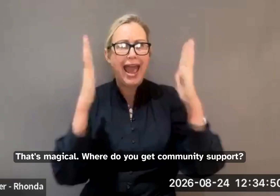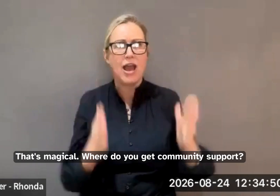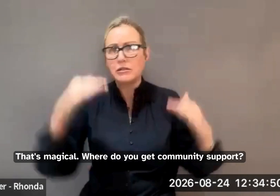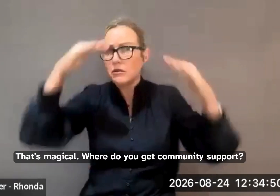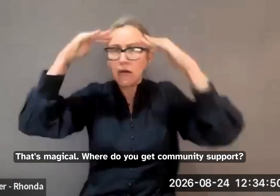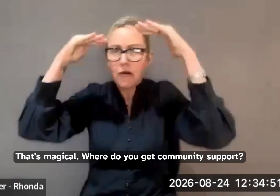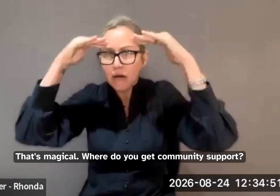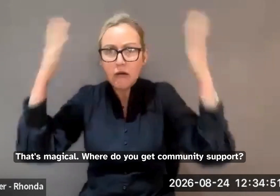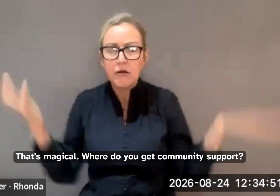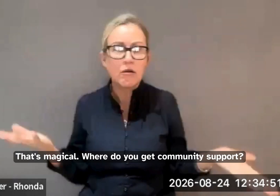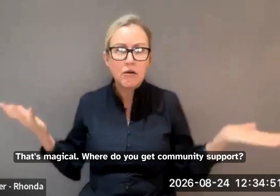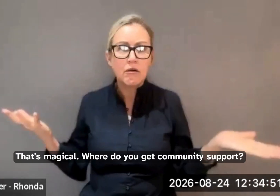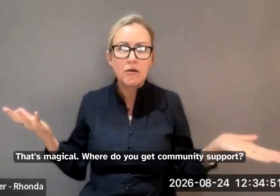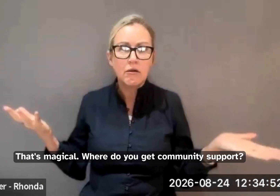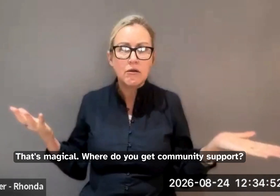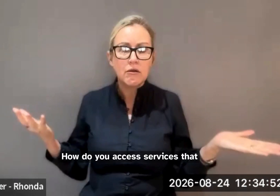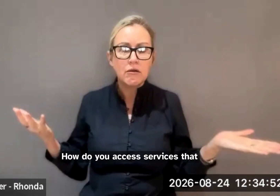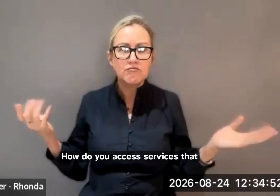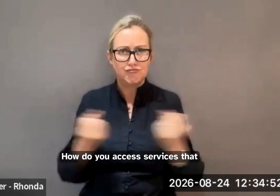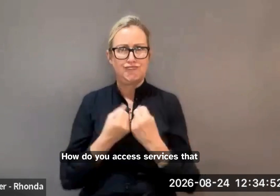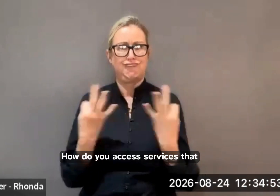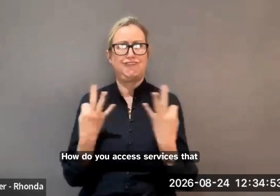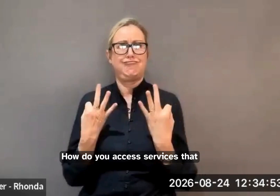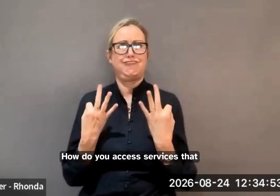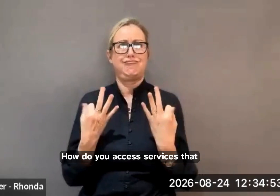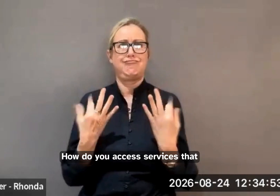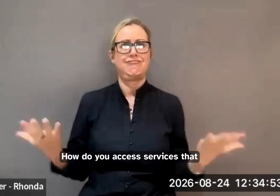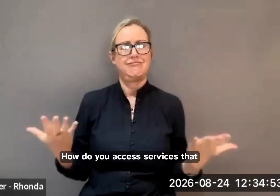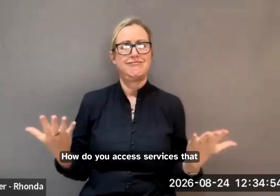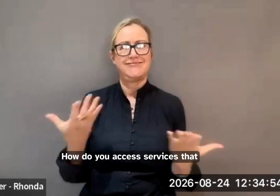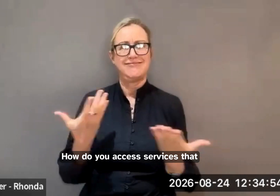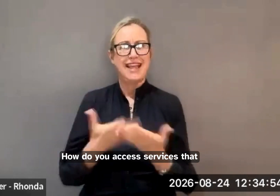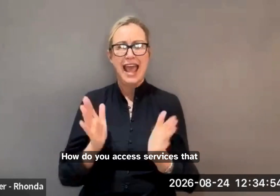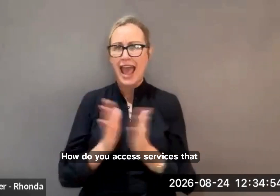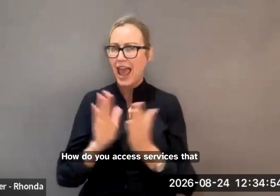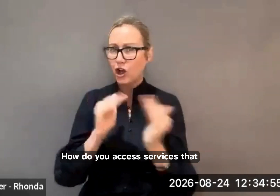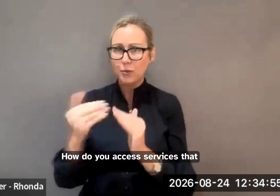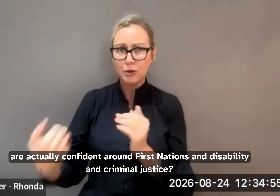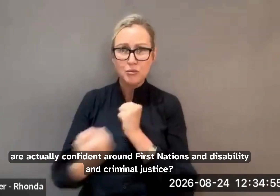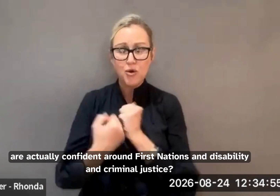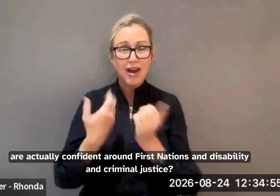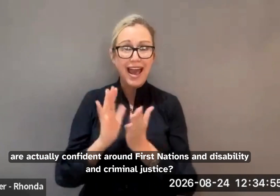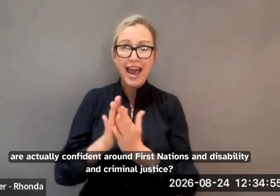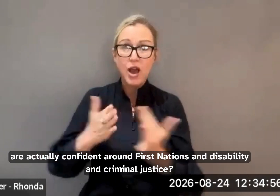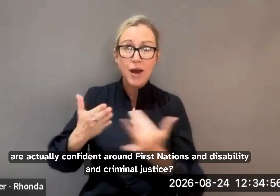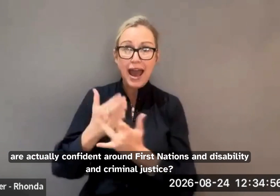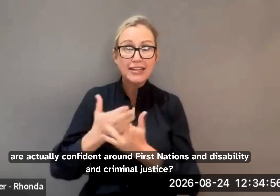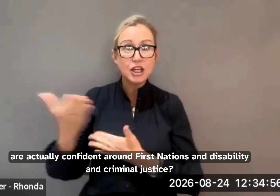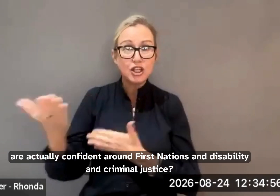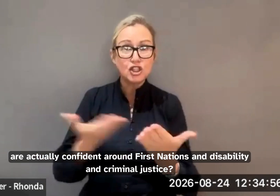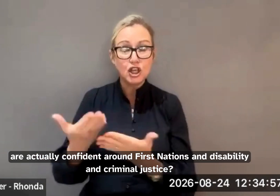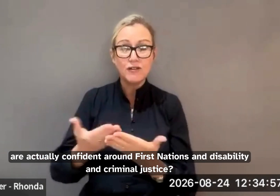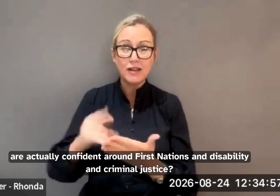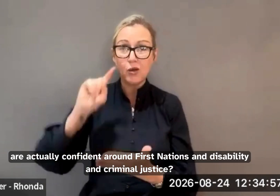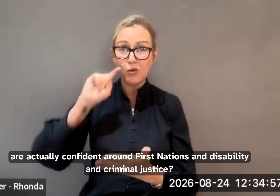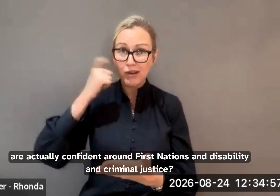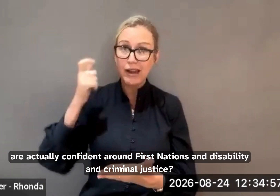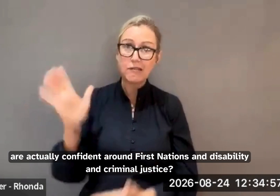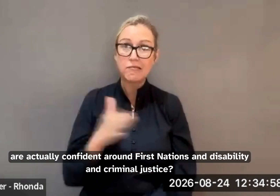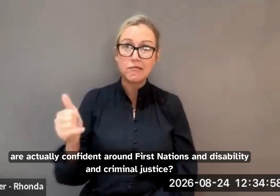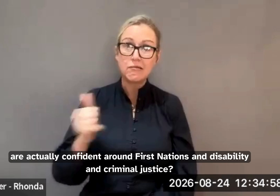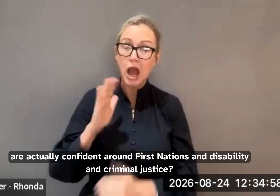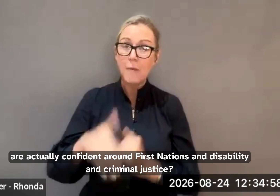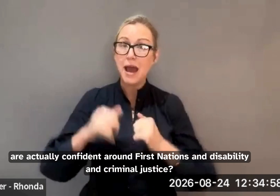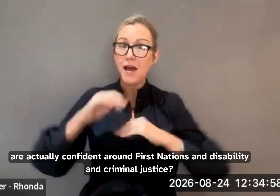get community, support? How do you access services that are actually confident around First